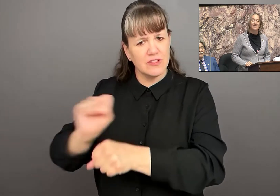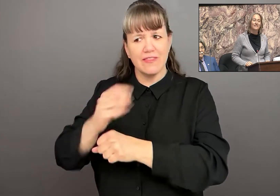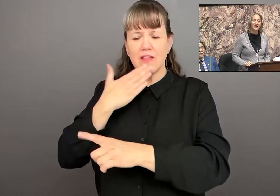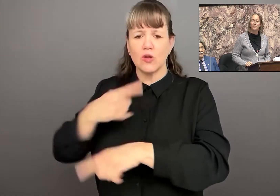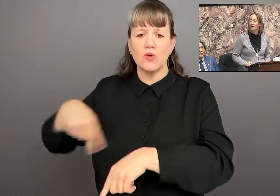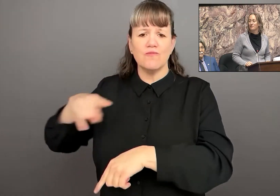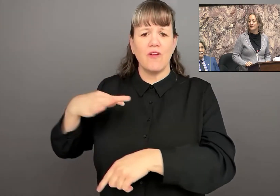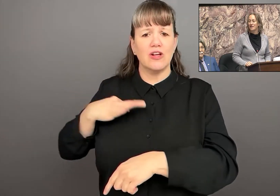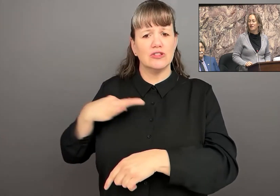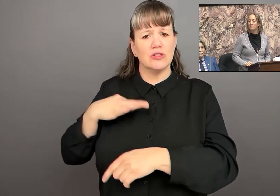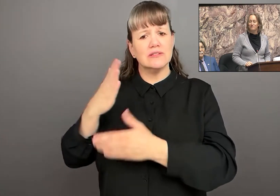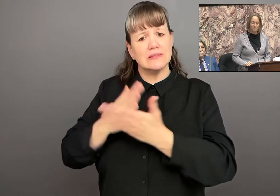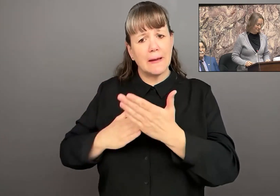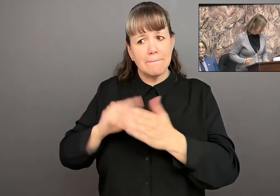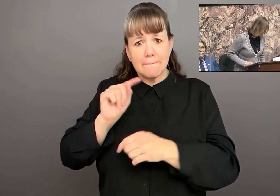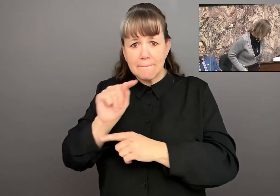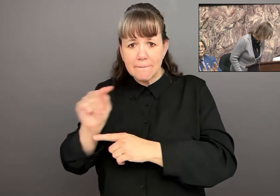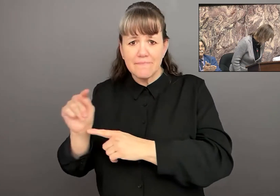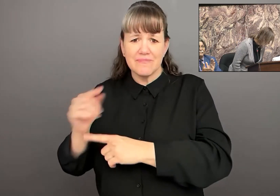friends. Thank you, Honourable Speaker.